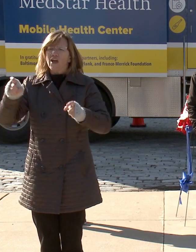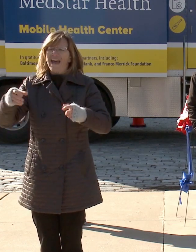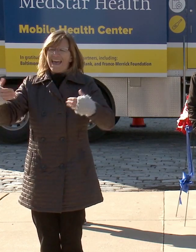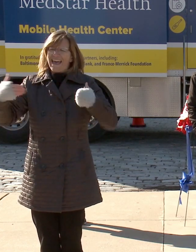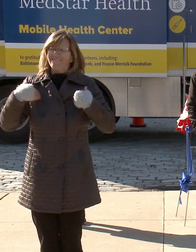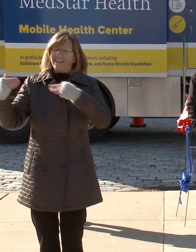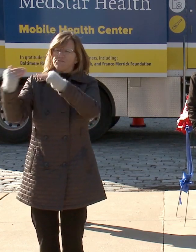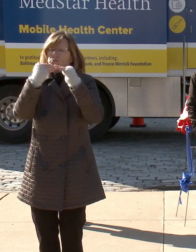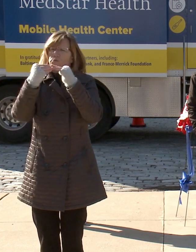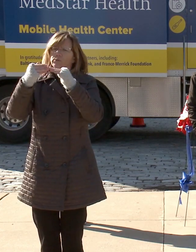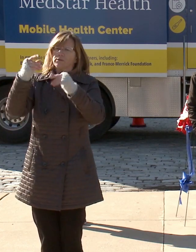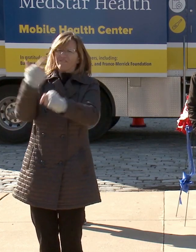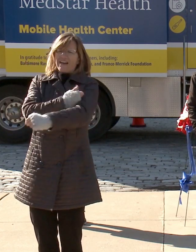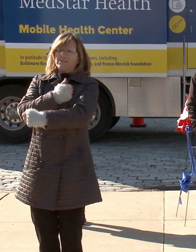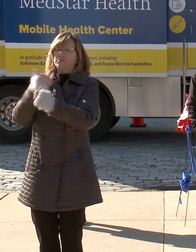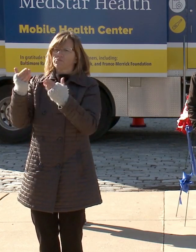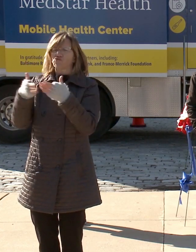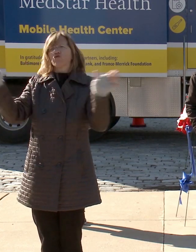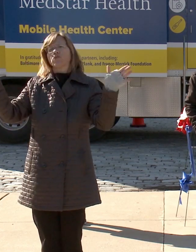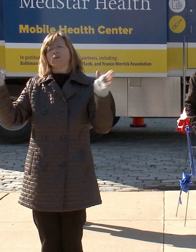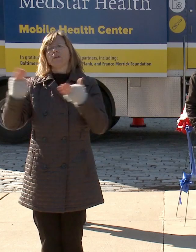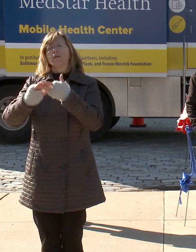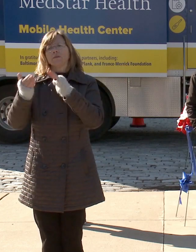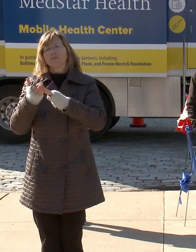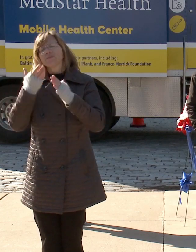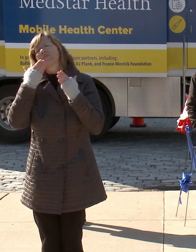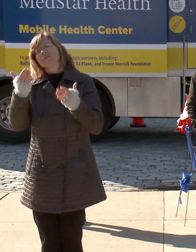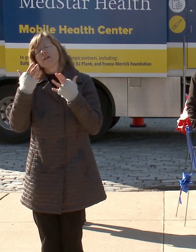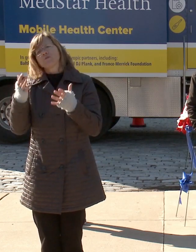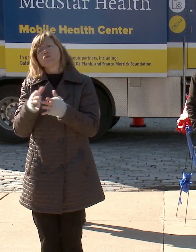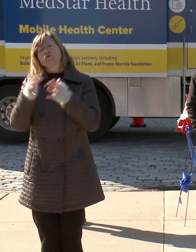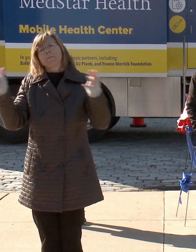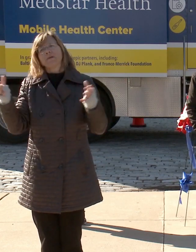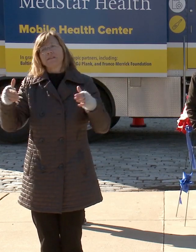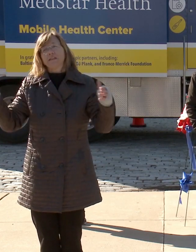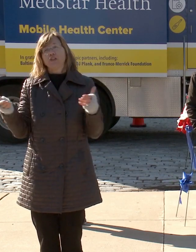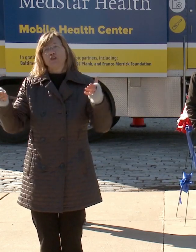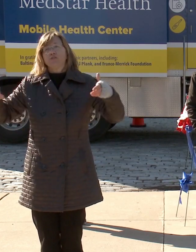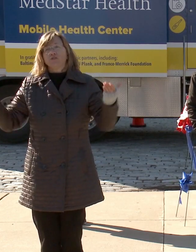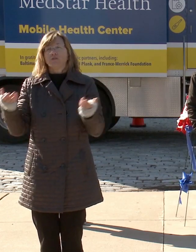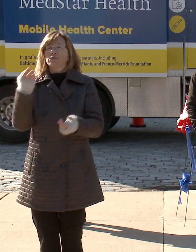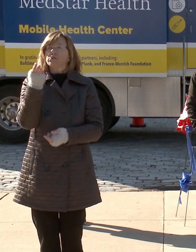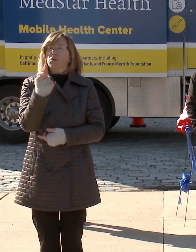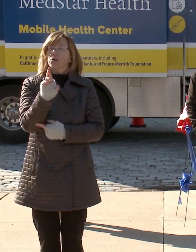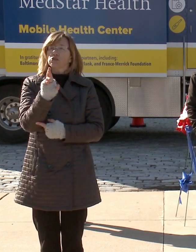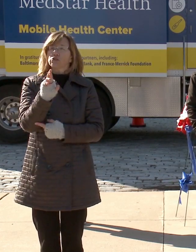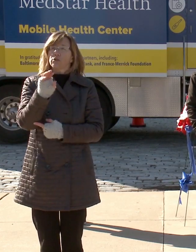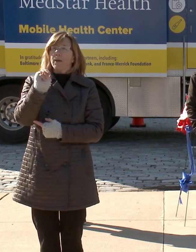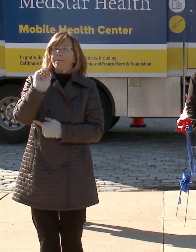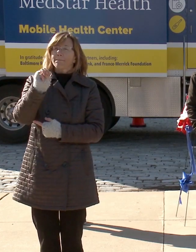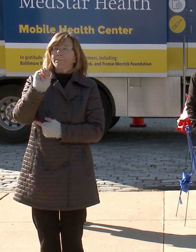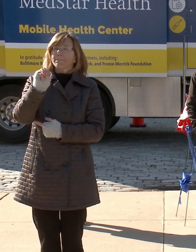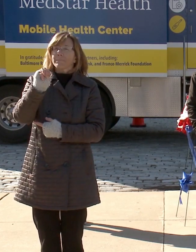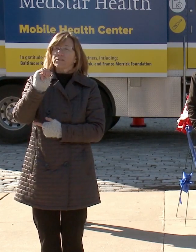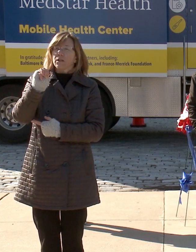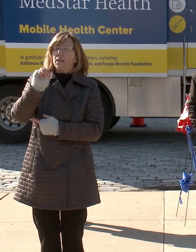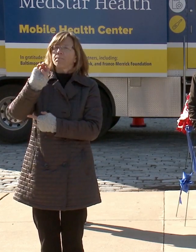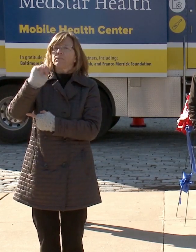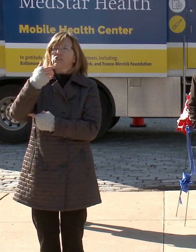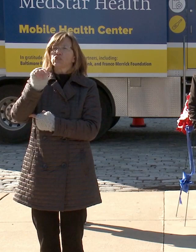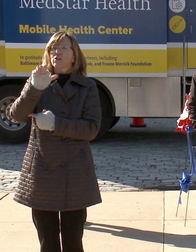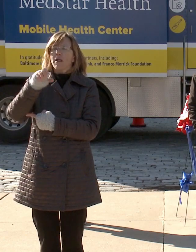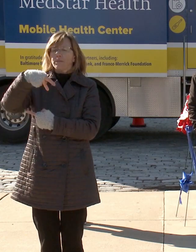vaccine across the city. Thank you very much, and I'd like to introduce Dr. Michelle Patch, who can provide information on our School of Nursing's